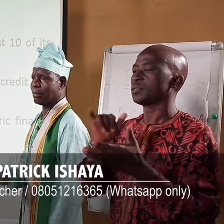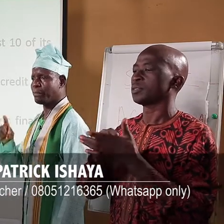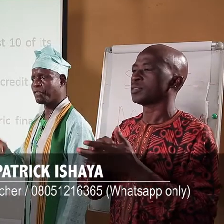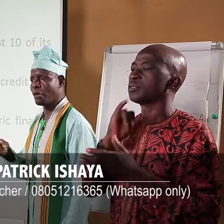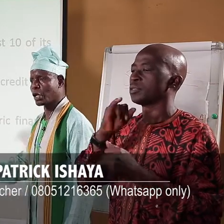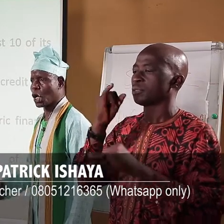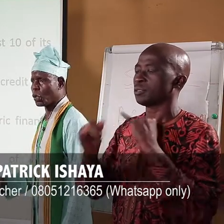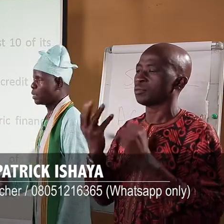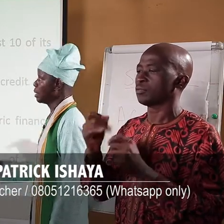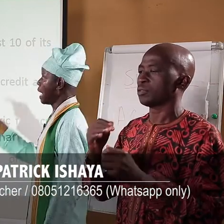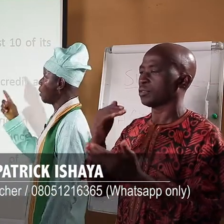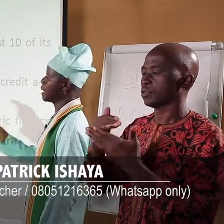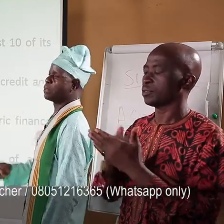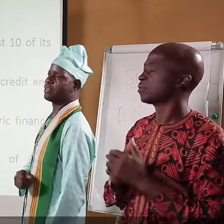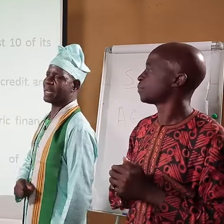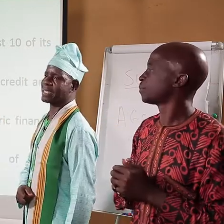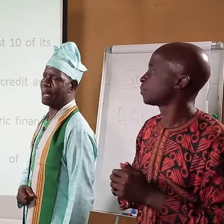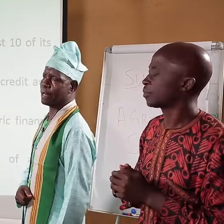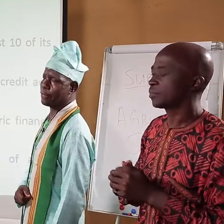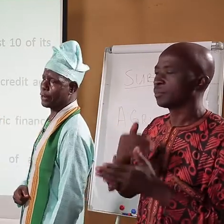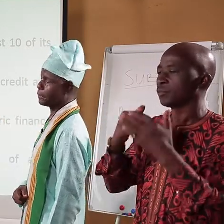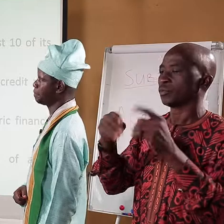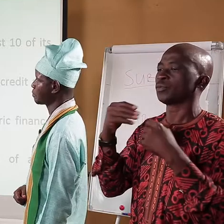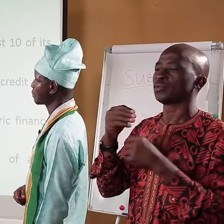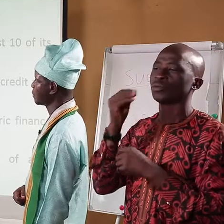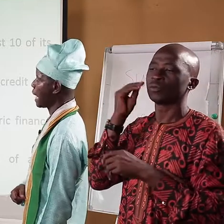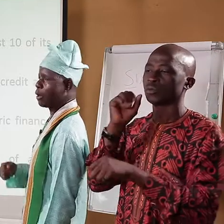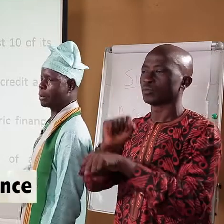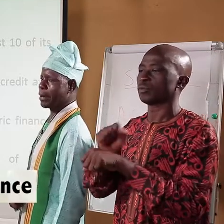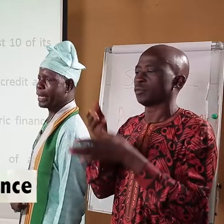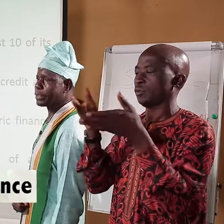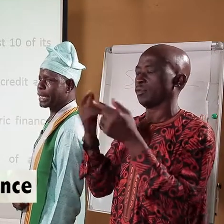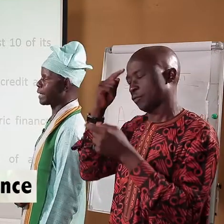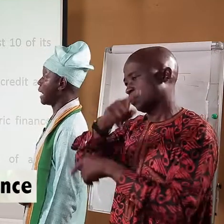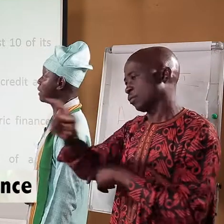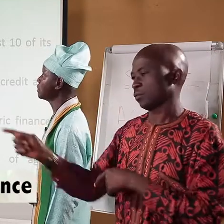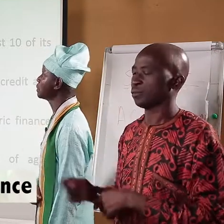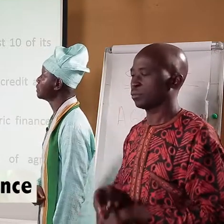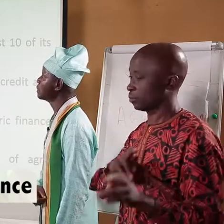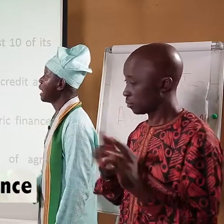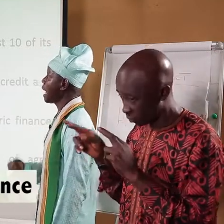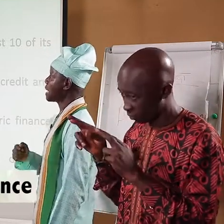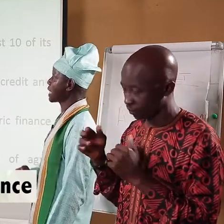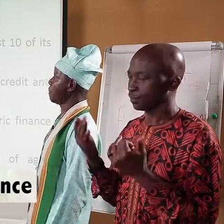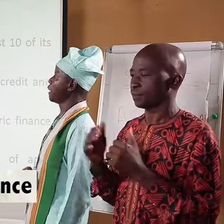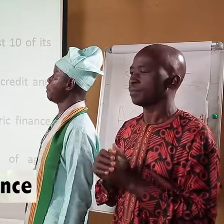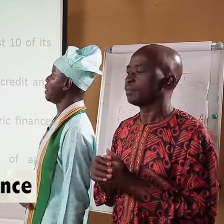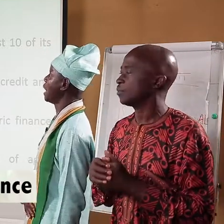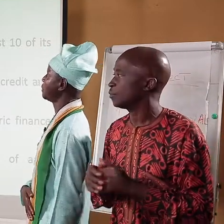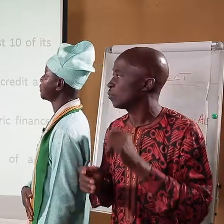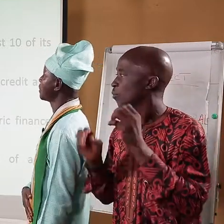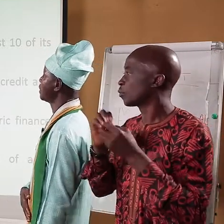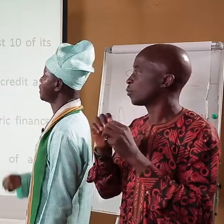lesson. But before we go, I want to leave an assignment for you. I hope you are ready to take it down. Assignment